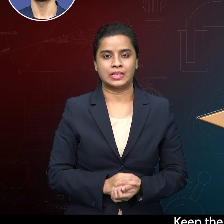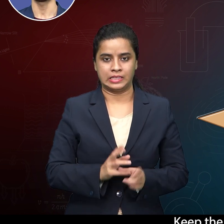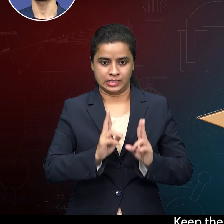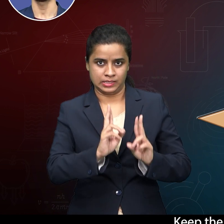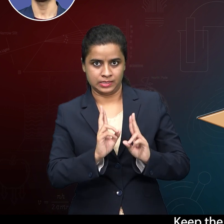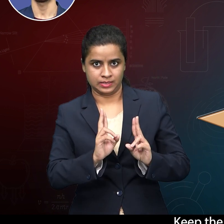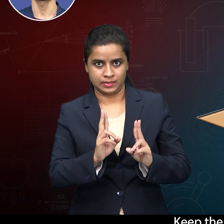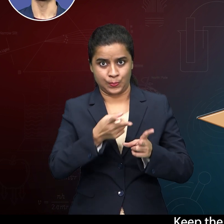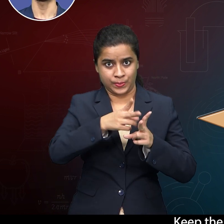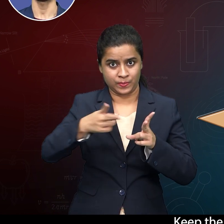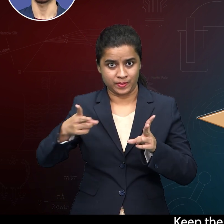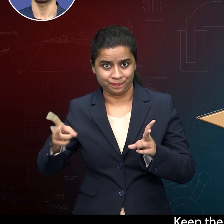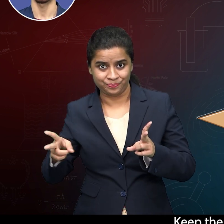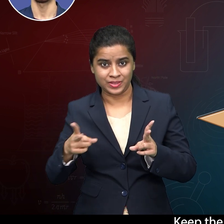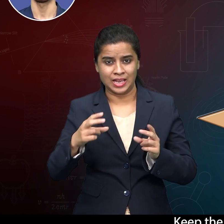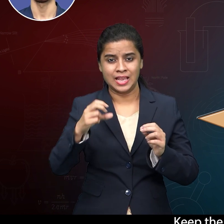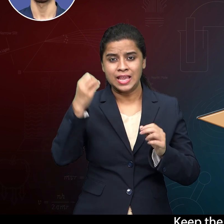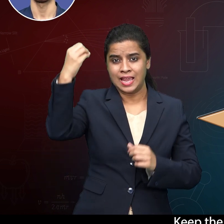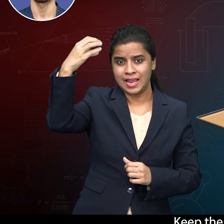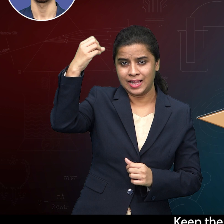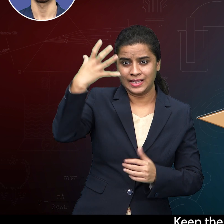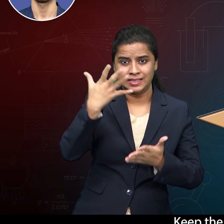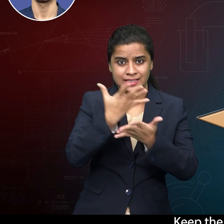Keep the variable of the rheostat